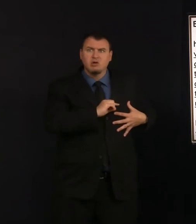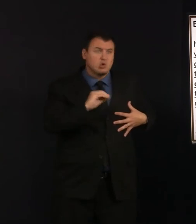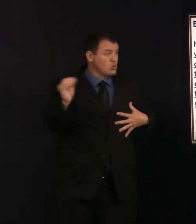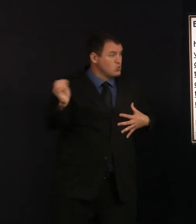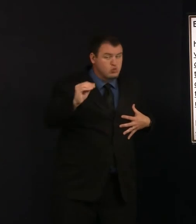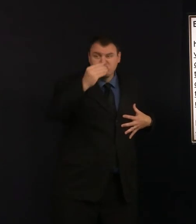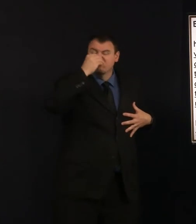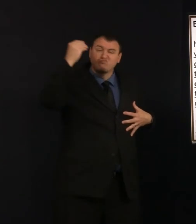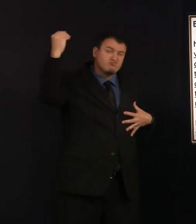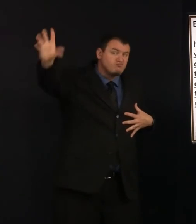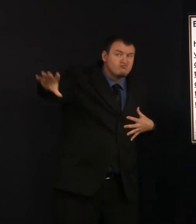You don't feel